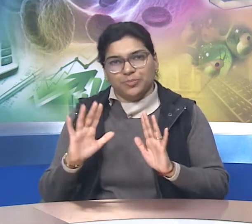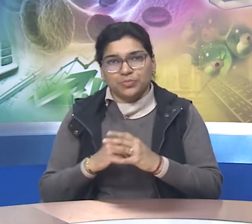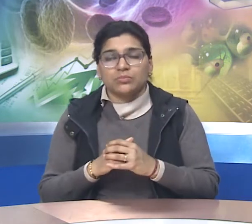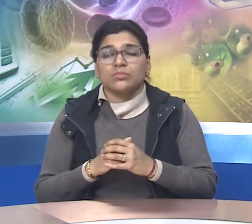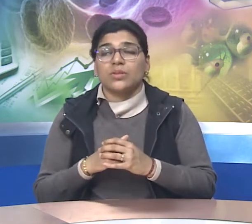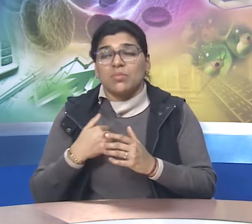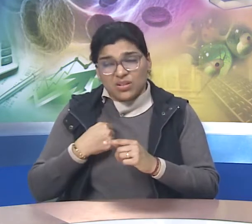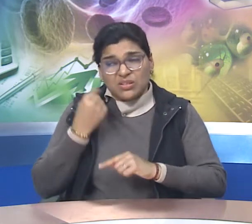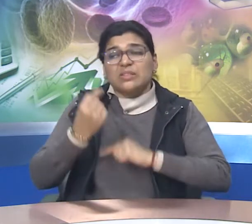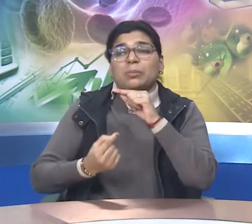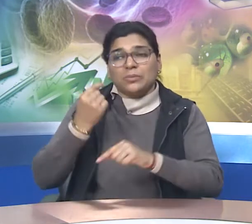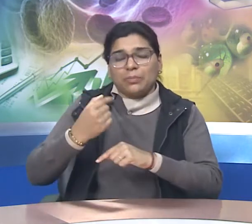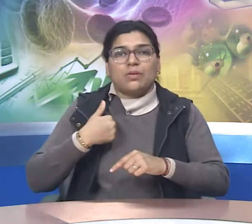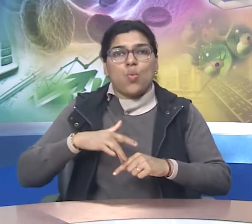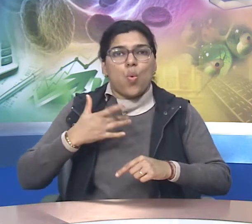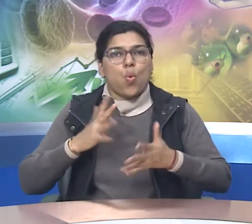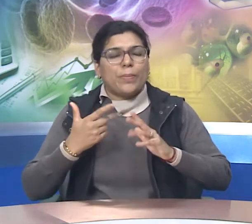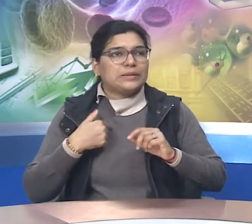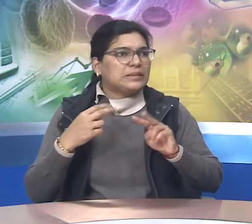electric fan over my head.